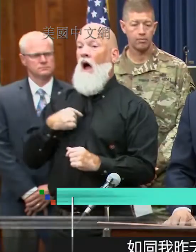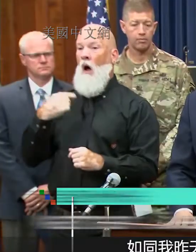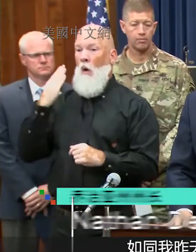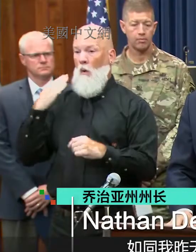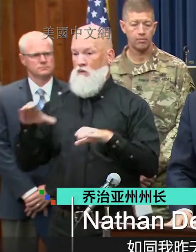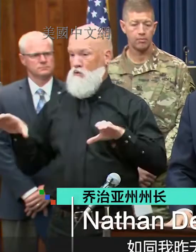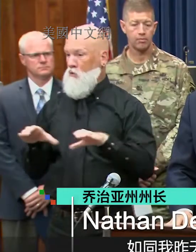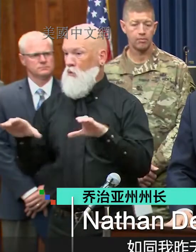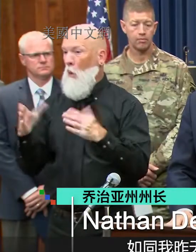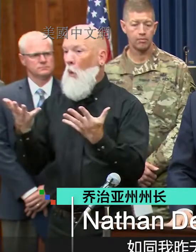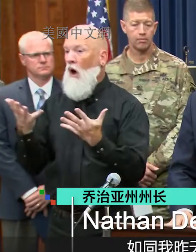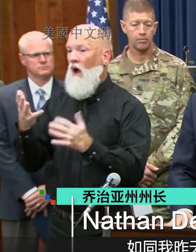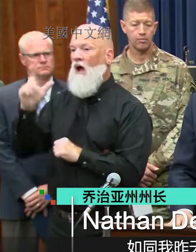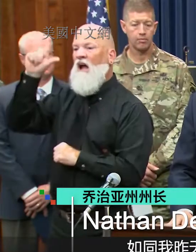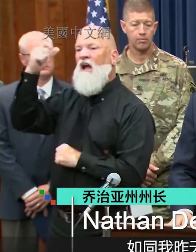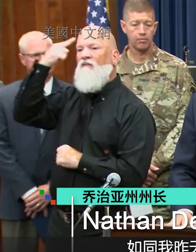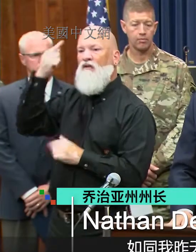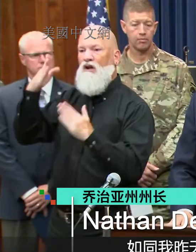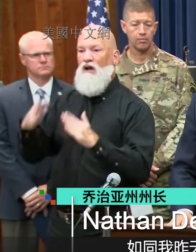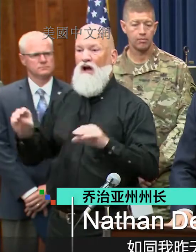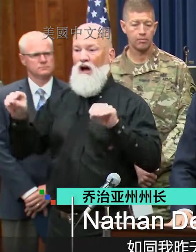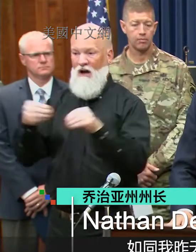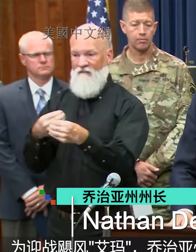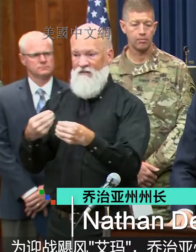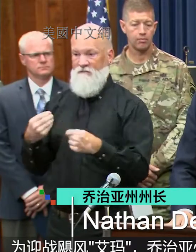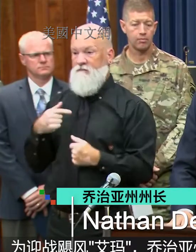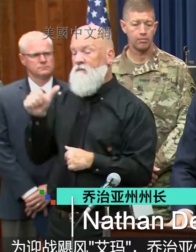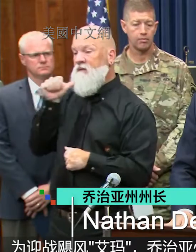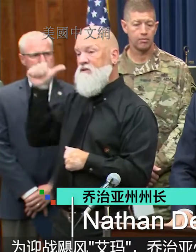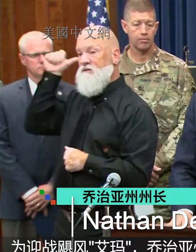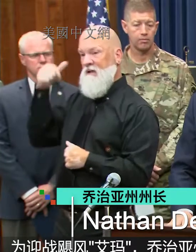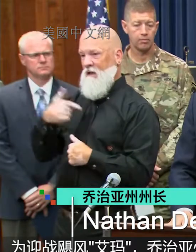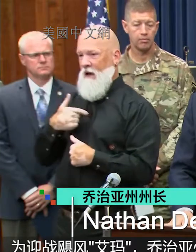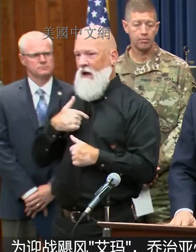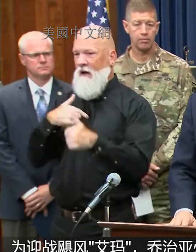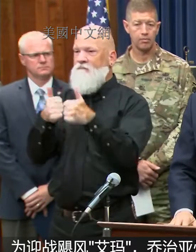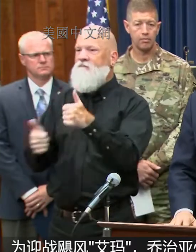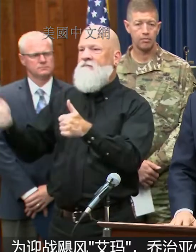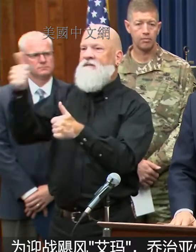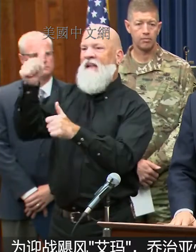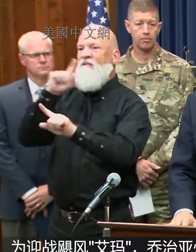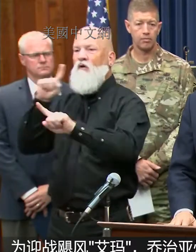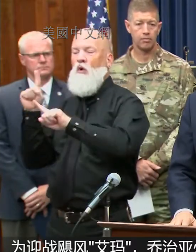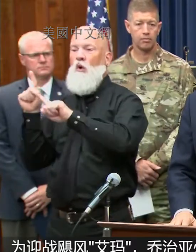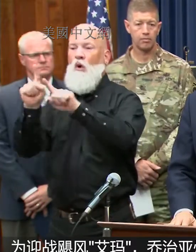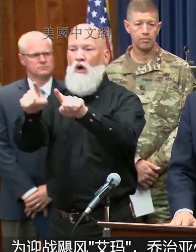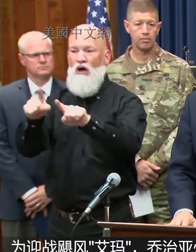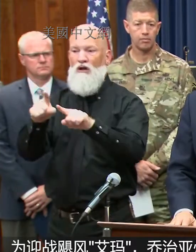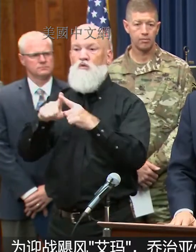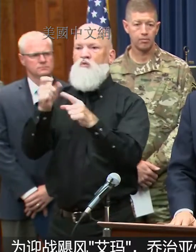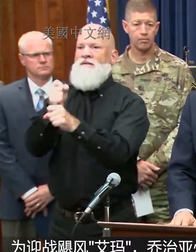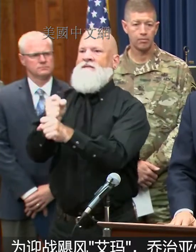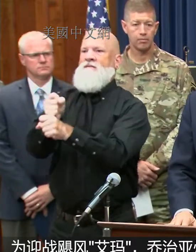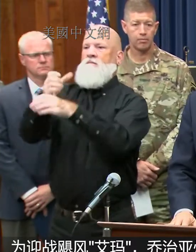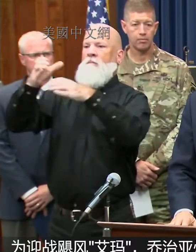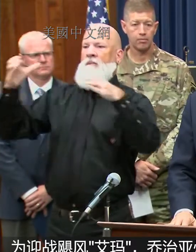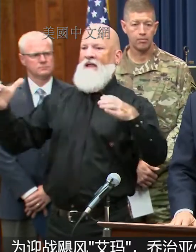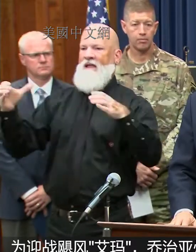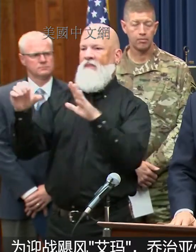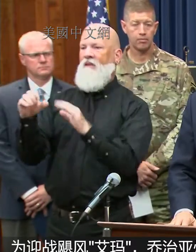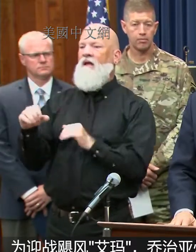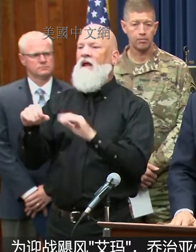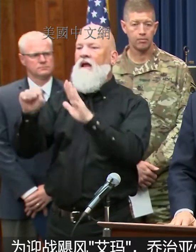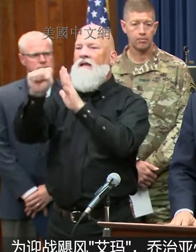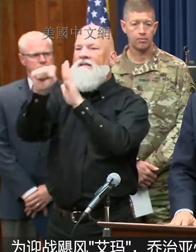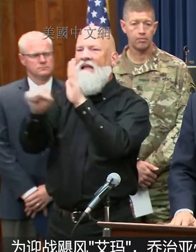As you may know, we yesterday issued an executive order that expanded the state of emergency to a total of 30